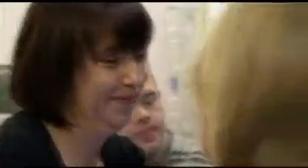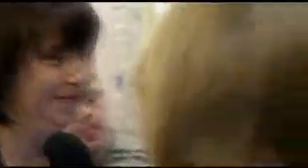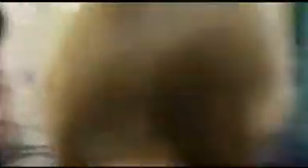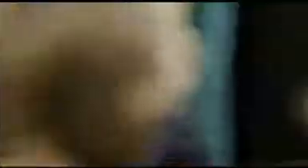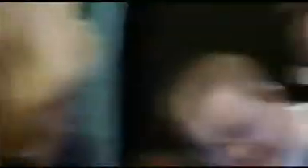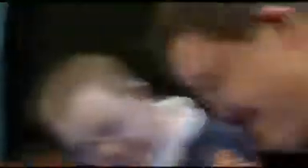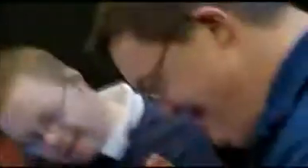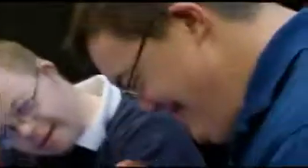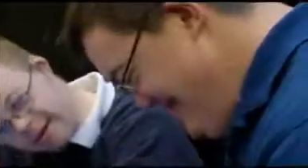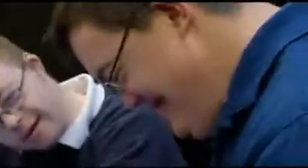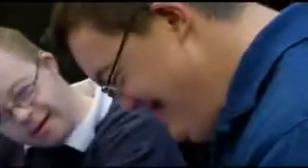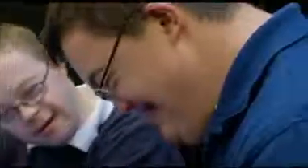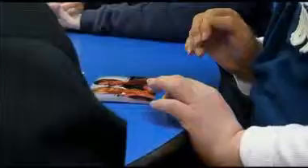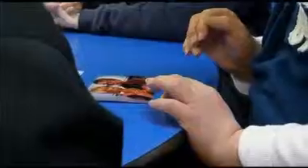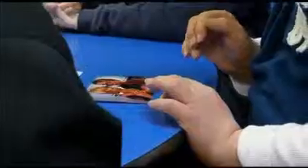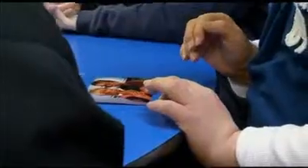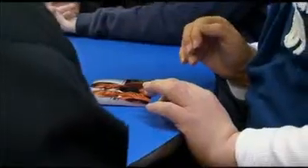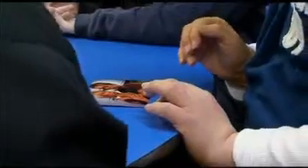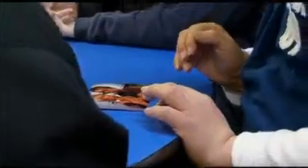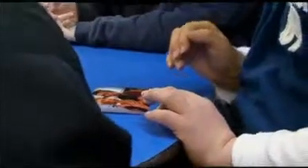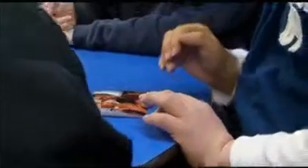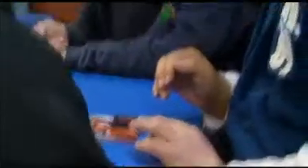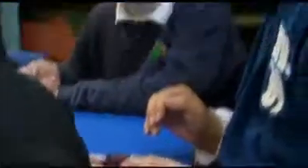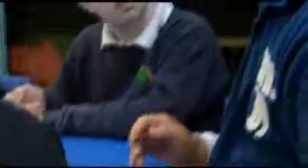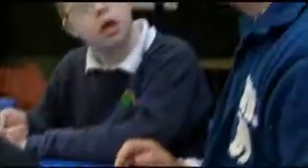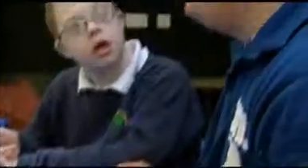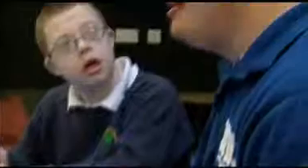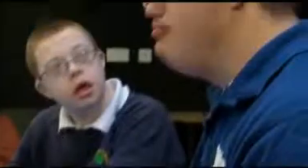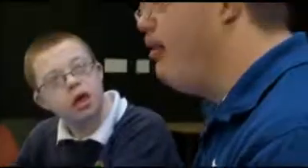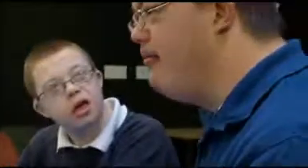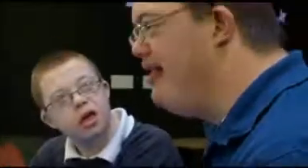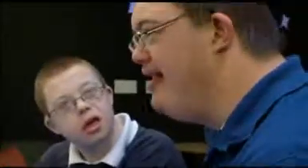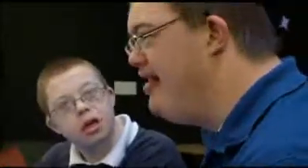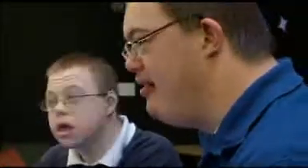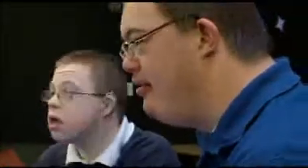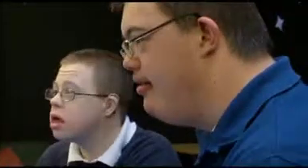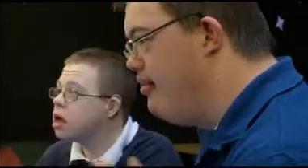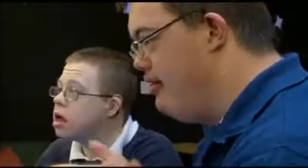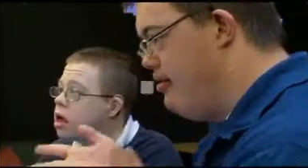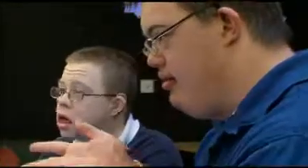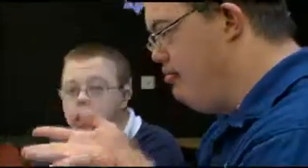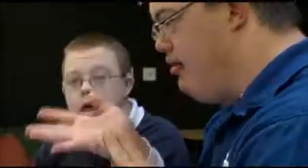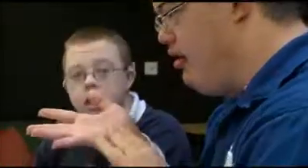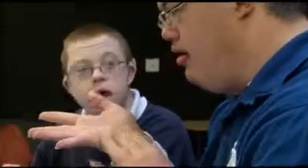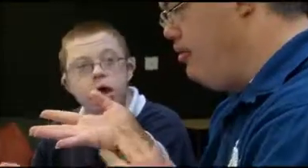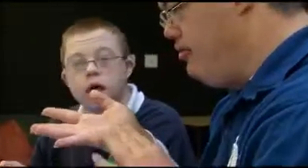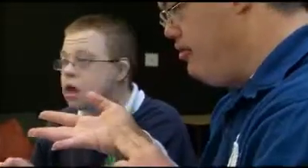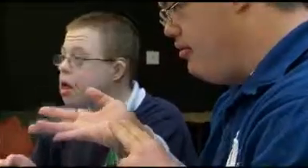with pupils throughout the school with different groups, right from 2 right up to 19. Can you show me that? Mum, David's